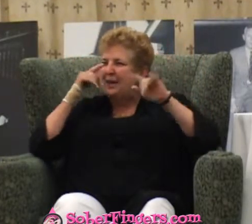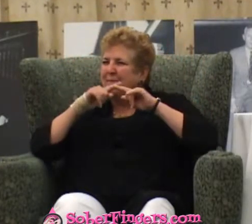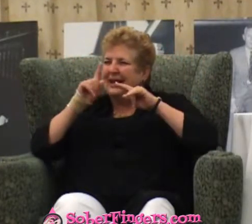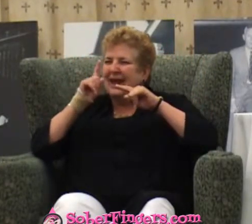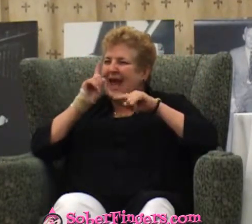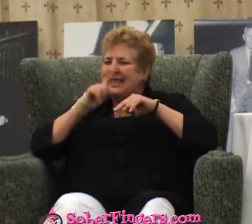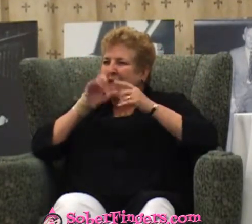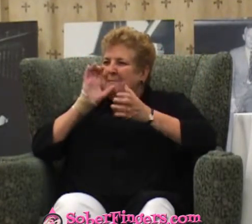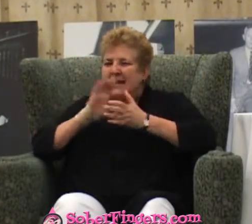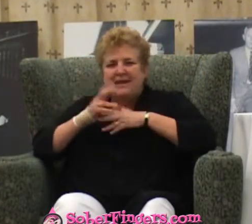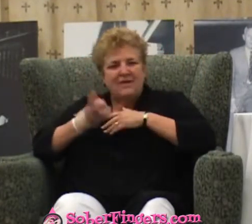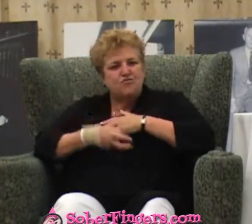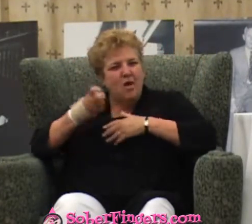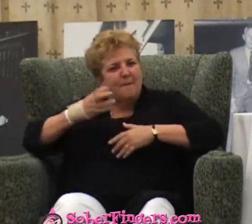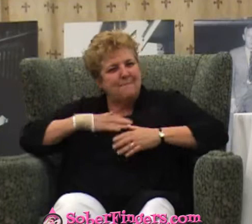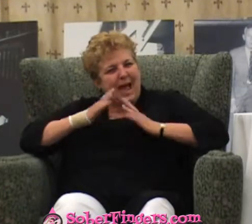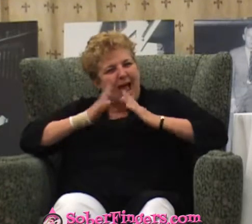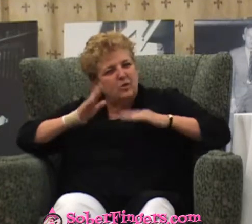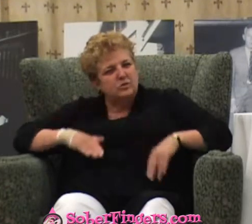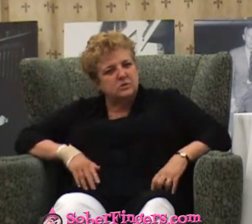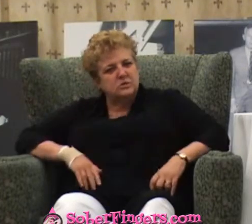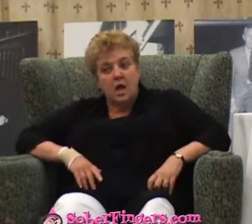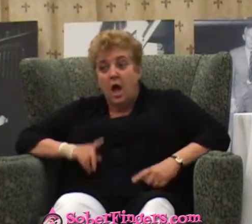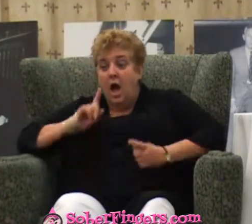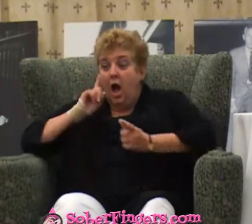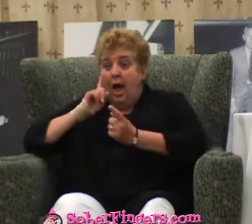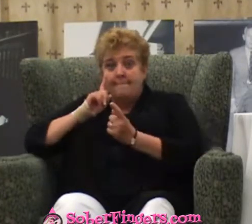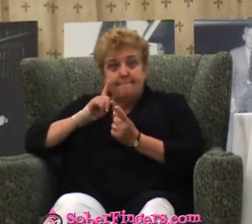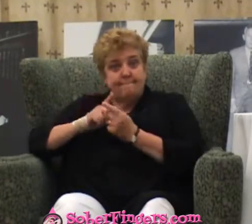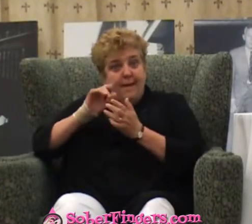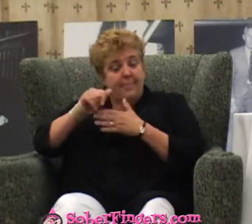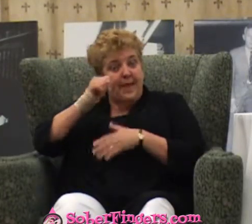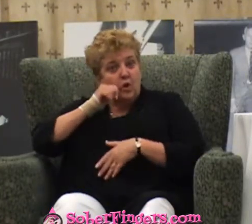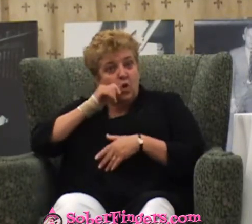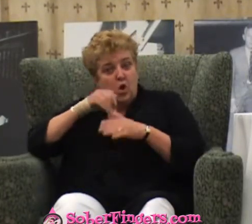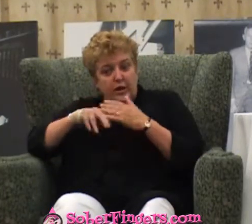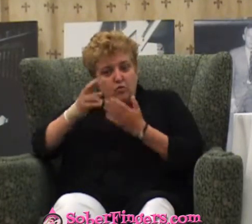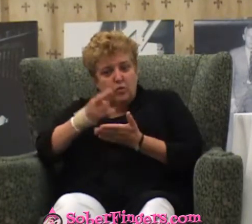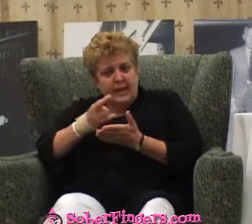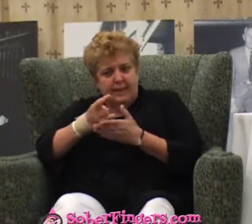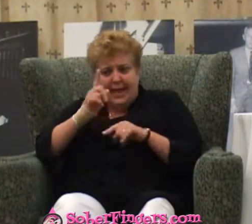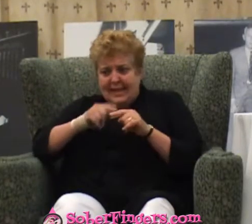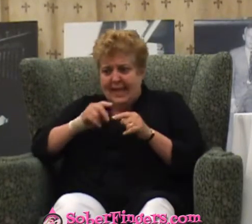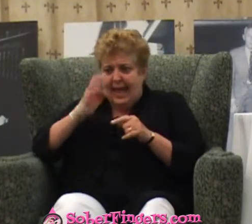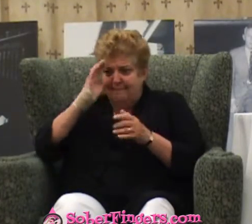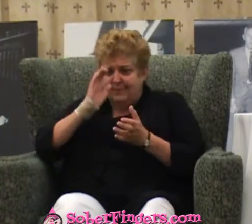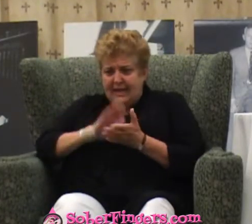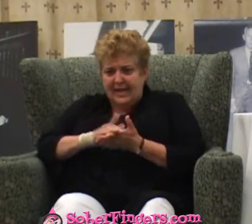Right? I met her in rehab. I can't believe she drank. I mean, the delusion that I live